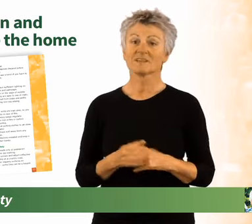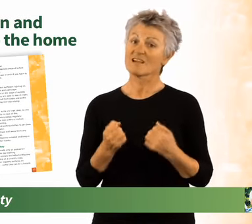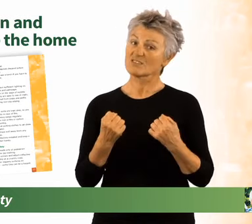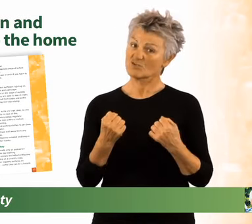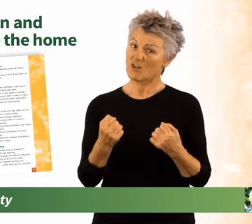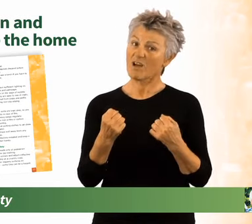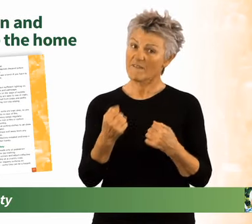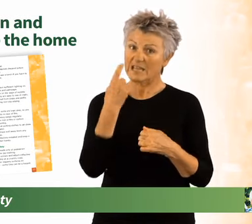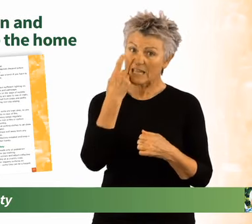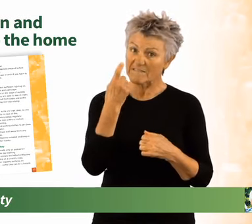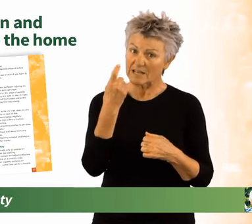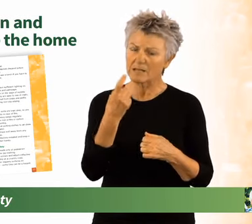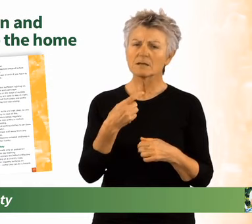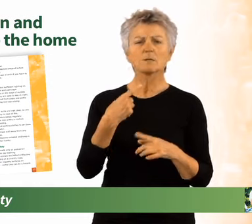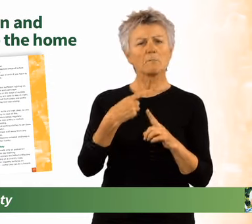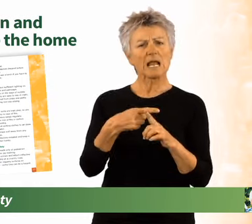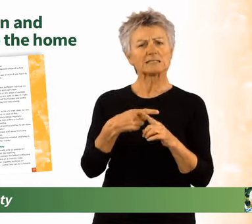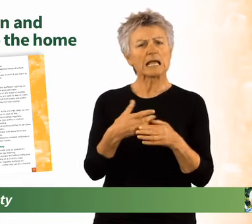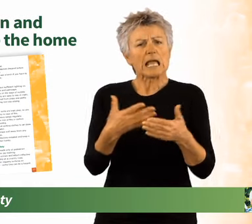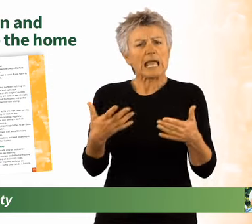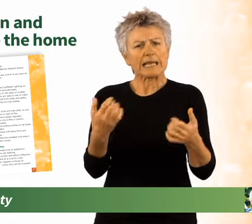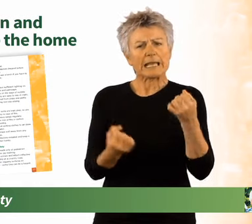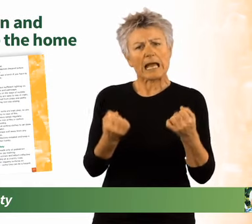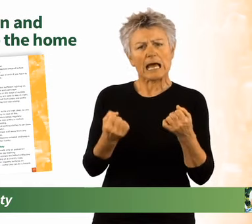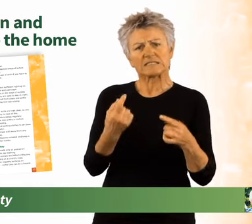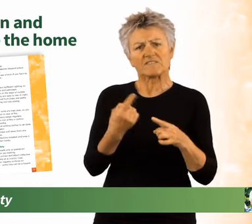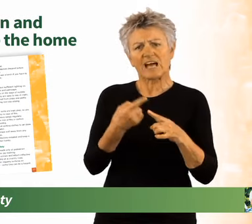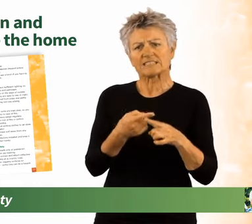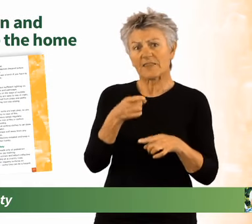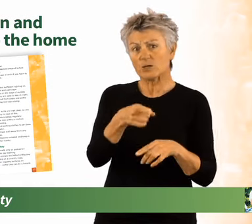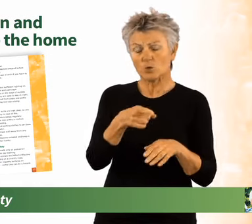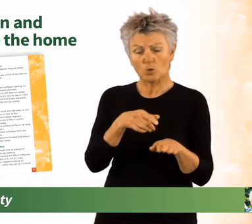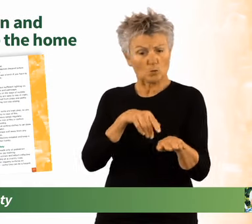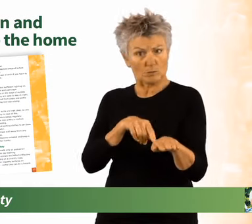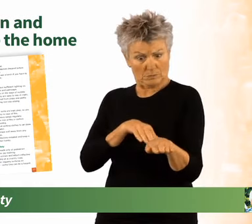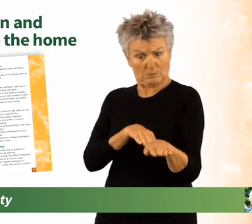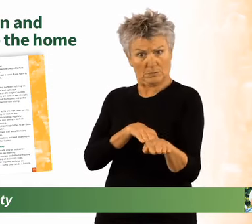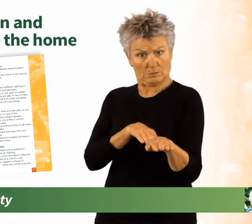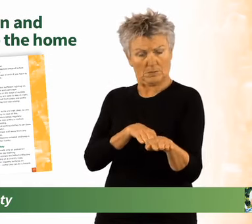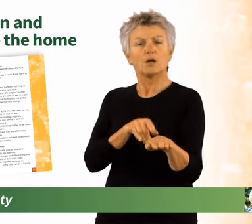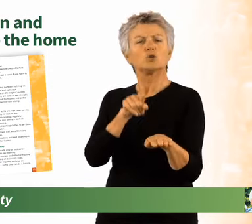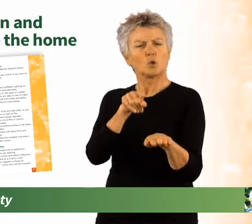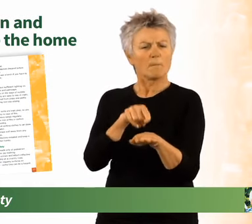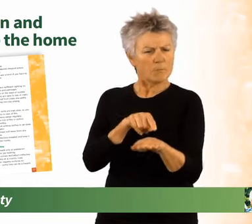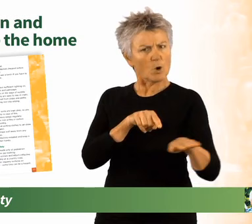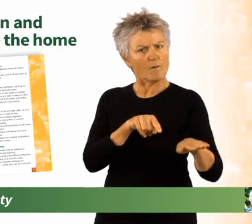Road safety. Drive carefully and pull over to let faster traffic pass.